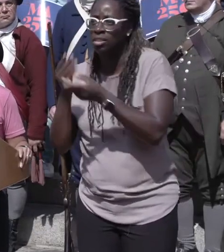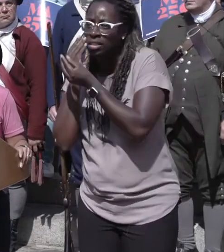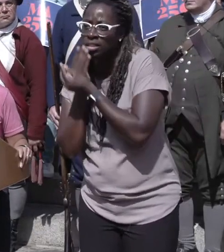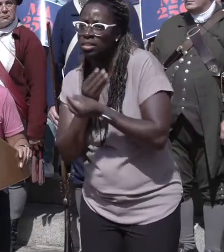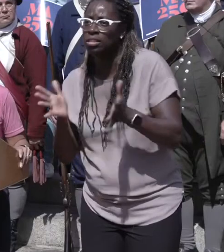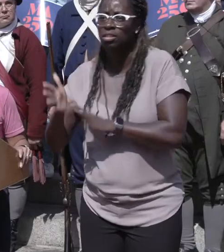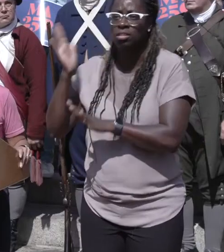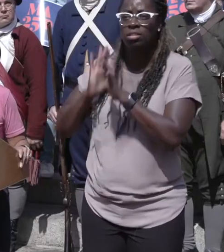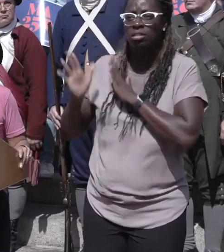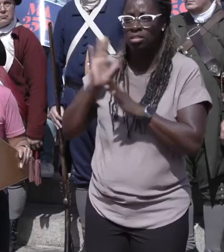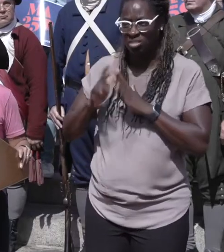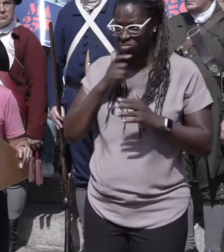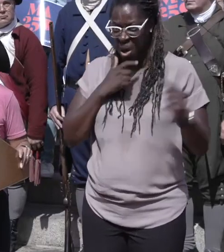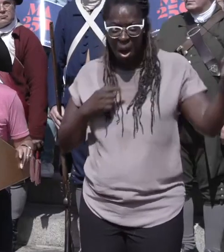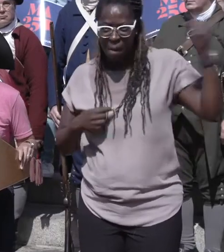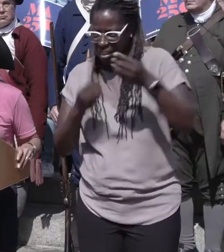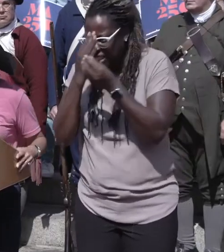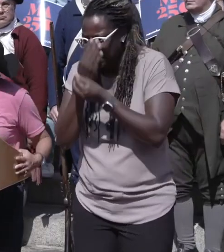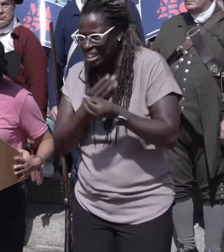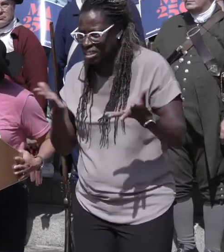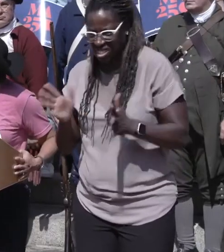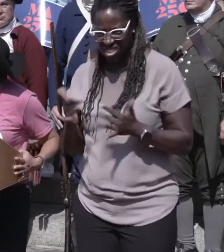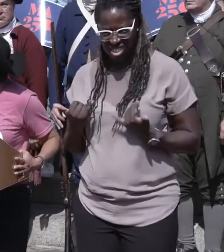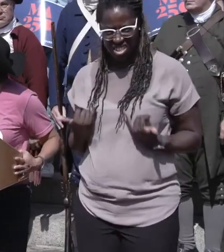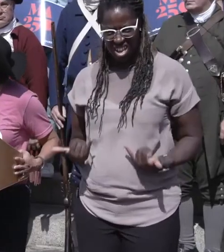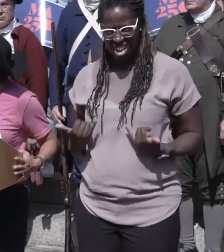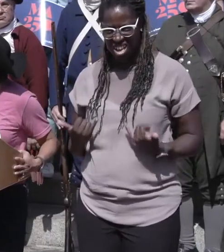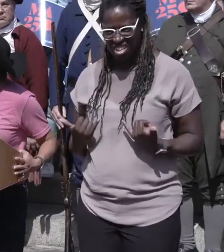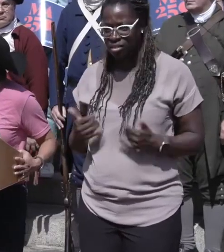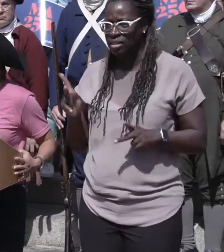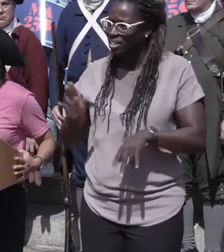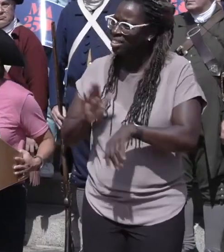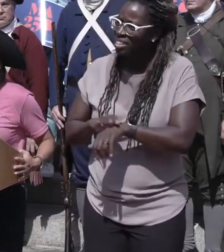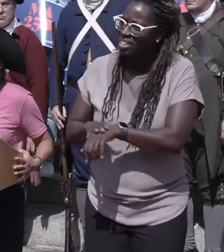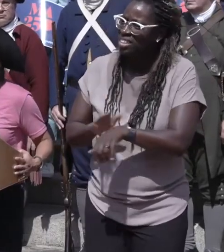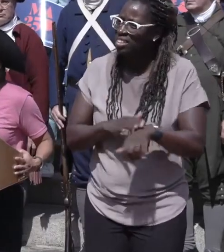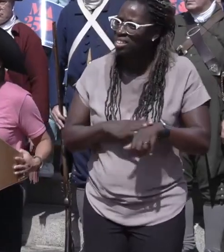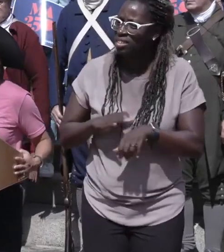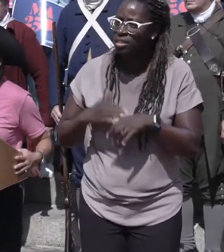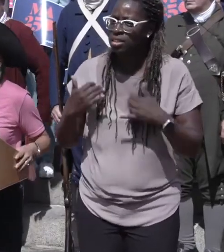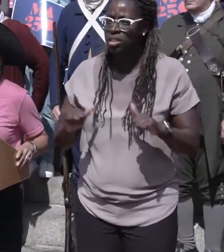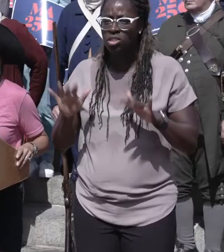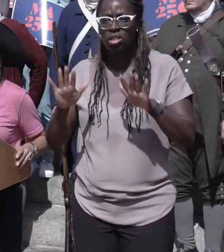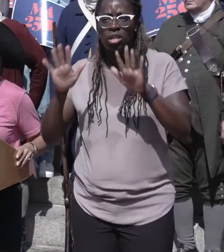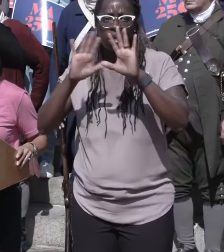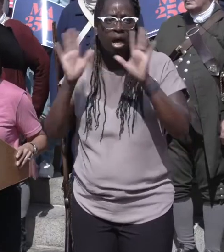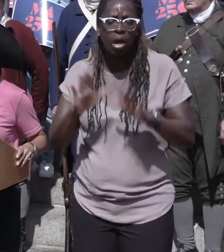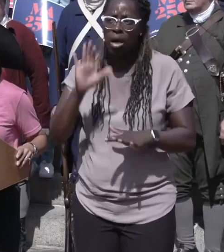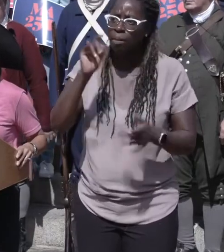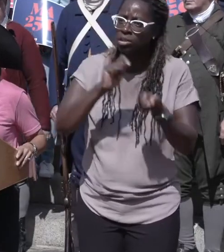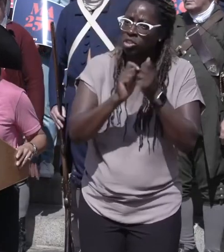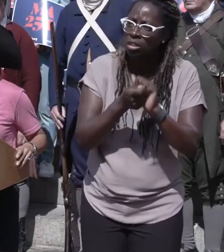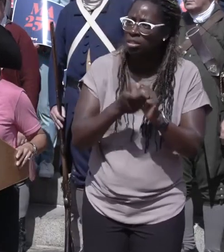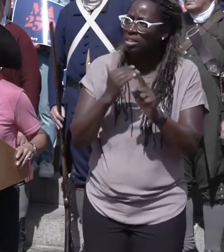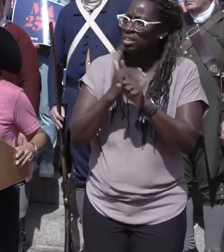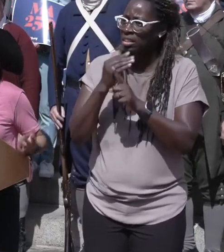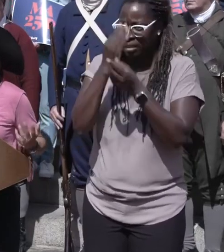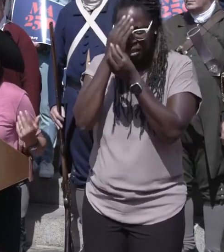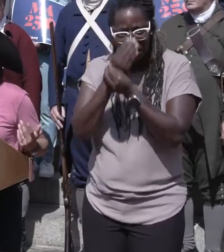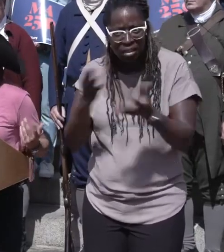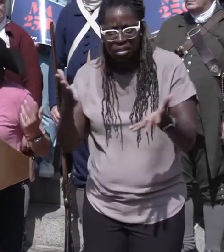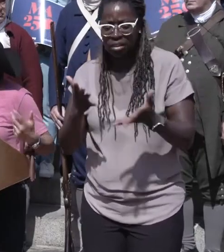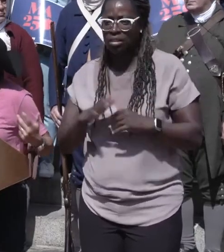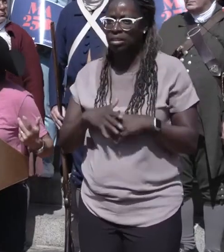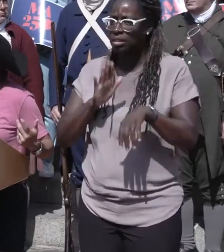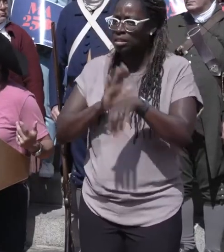We have two world wars. We have a lot of divisiveness, a lot of dysfunction. We have an accelerating pace of change in technology. This is